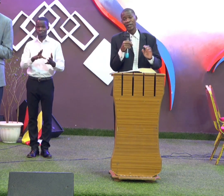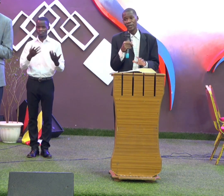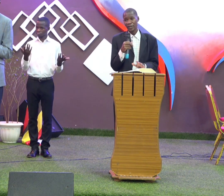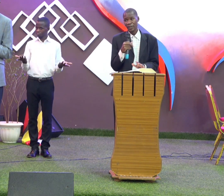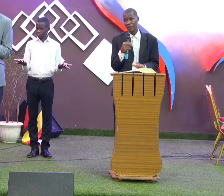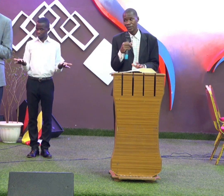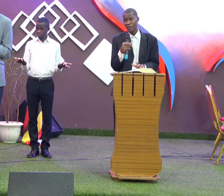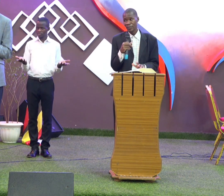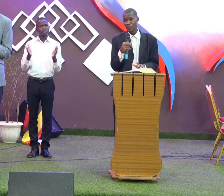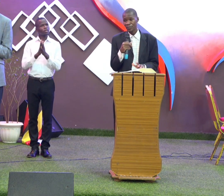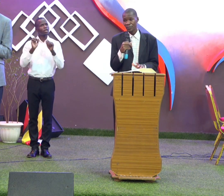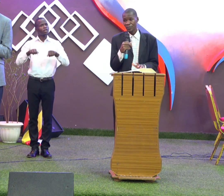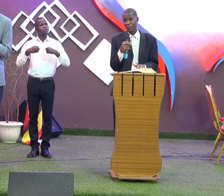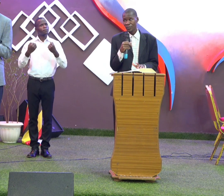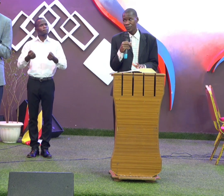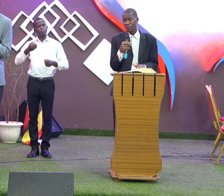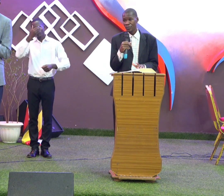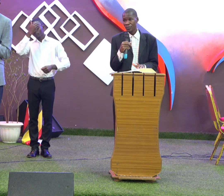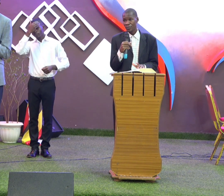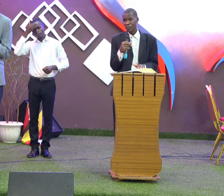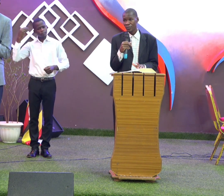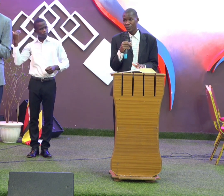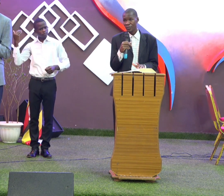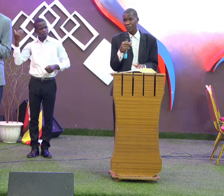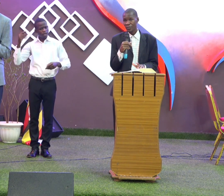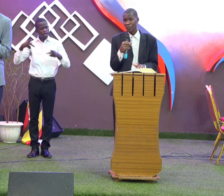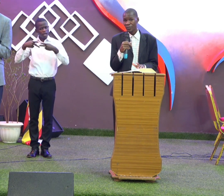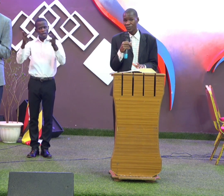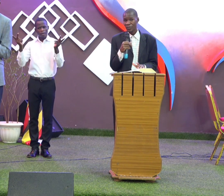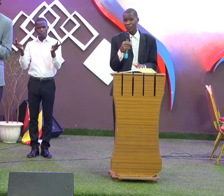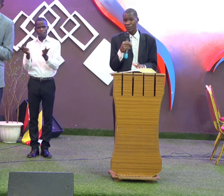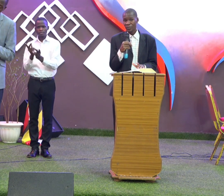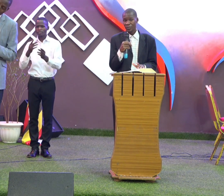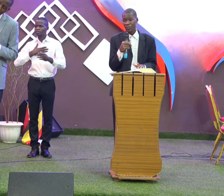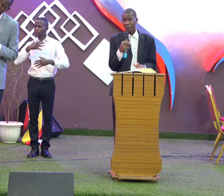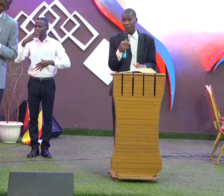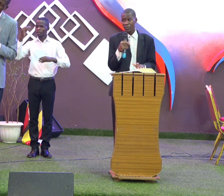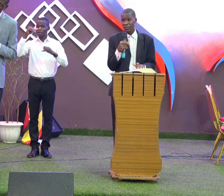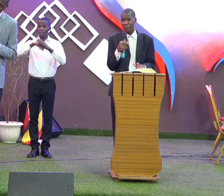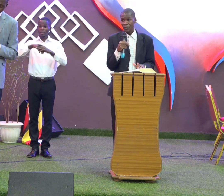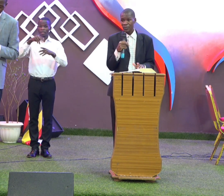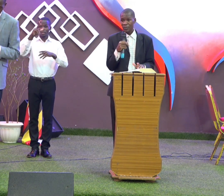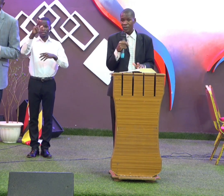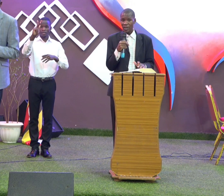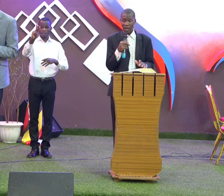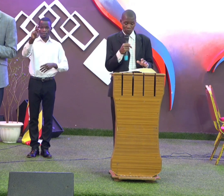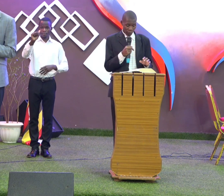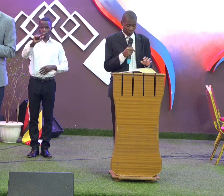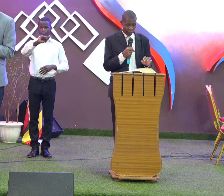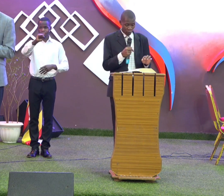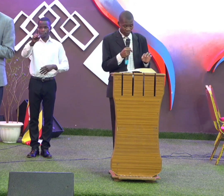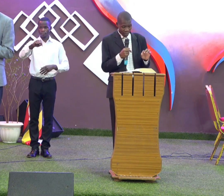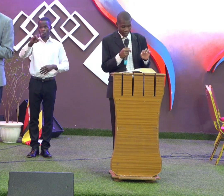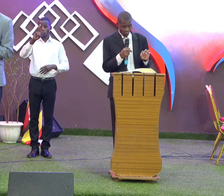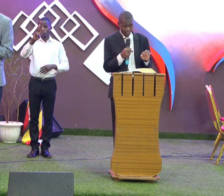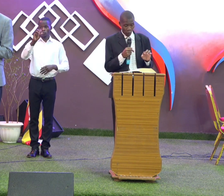pastor. Sigenda kwera bila side zinagende eyo. Ye kazwama kazwama side zeyo. I will not